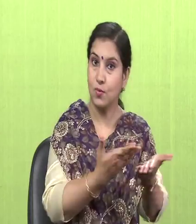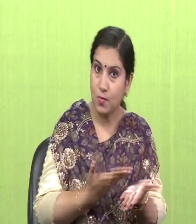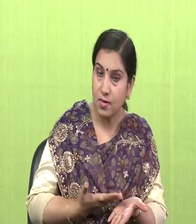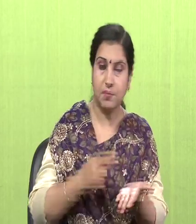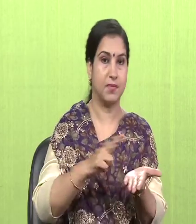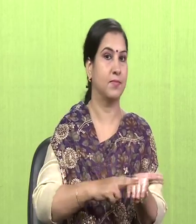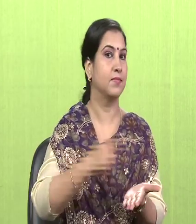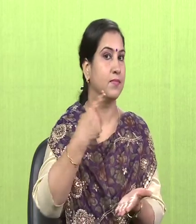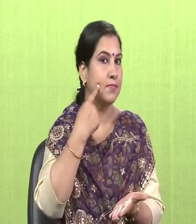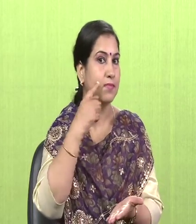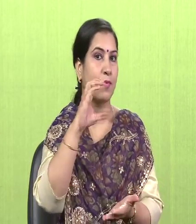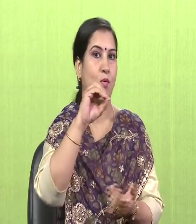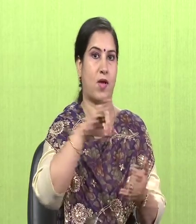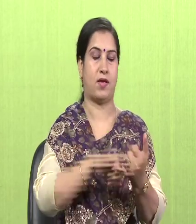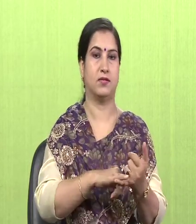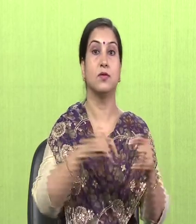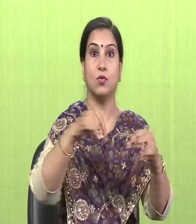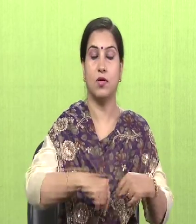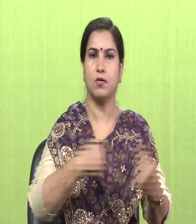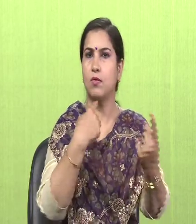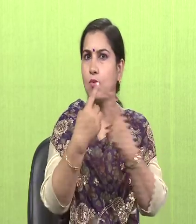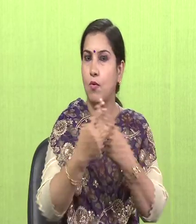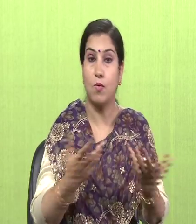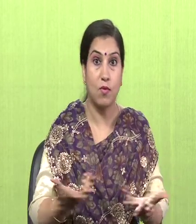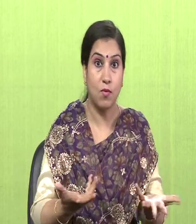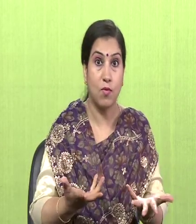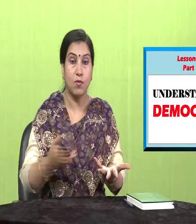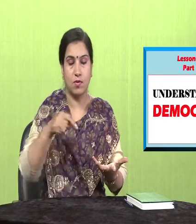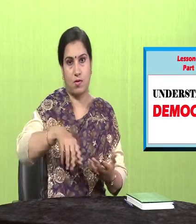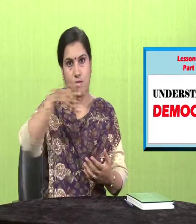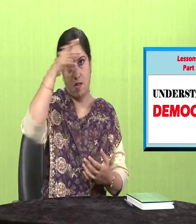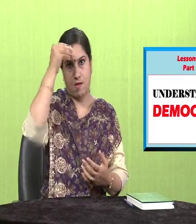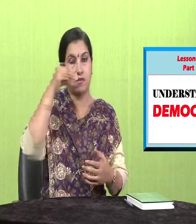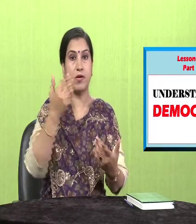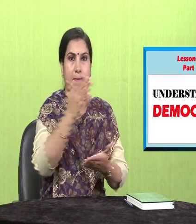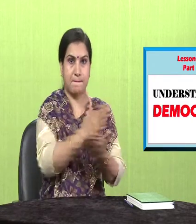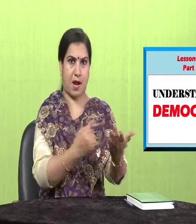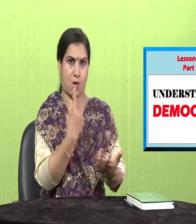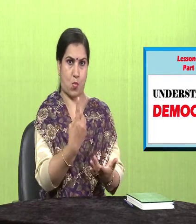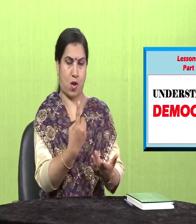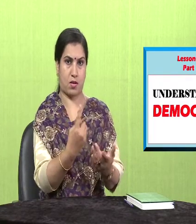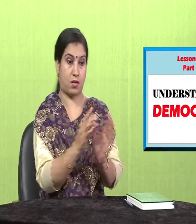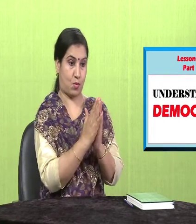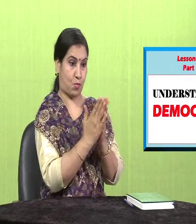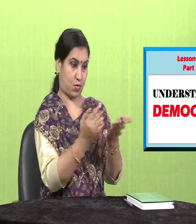Welcome to NIOS. Today we shall learn part 1 of chapter